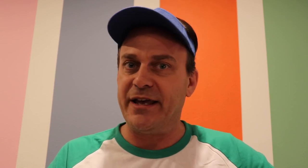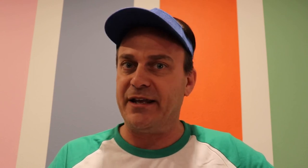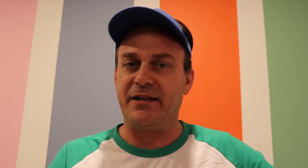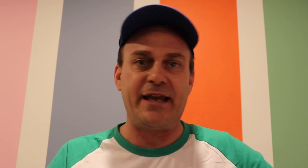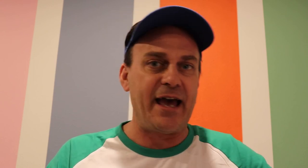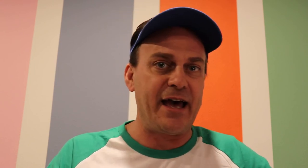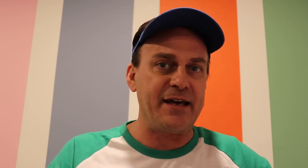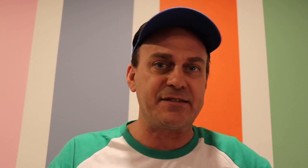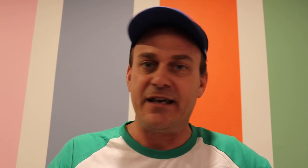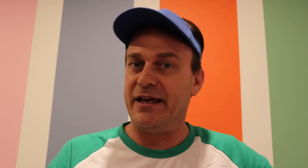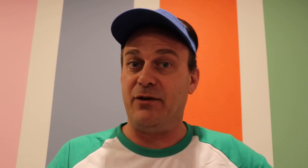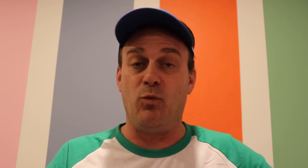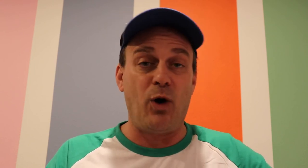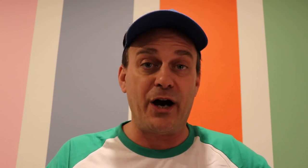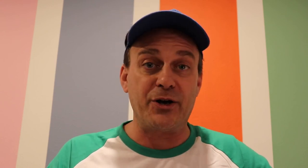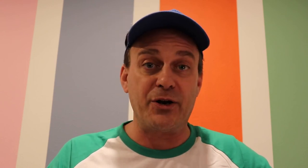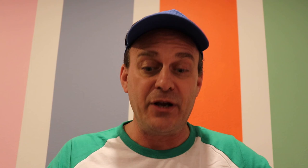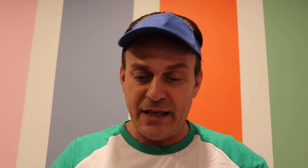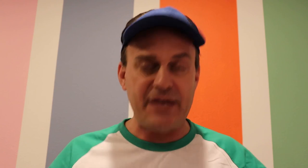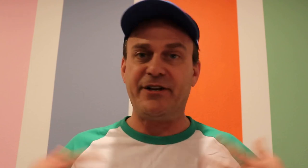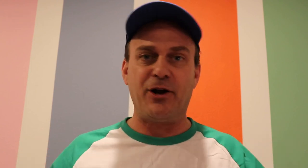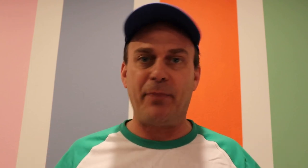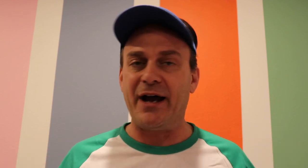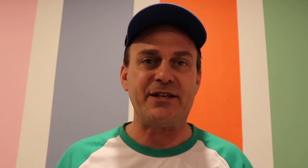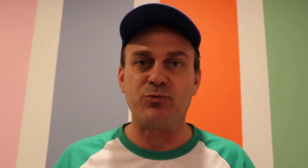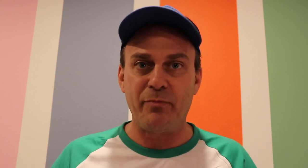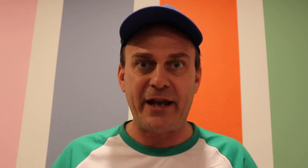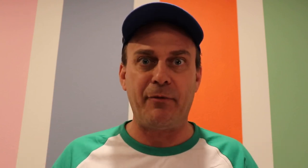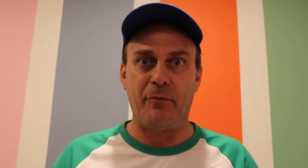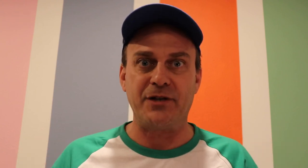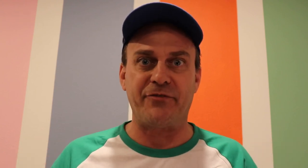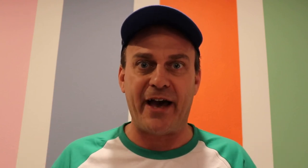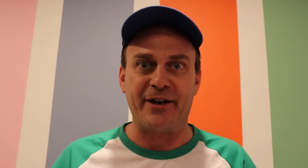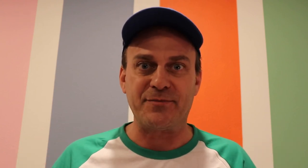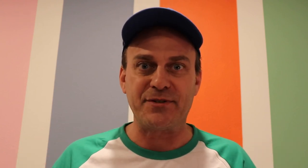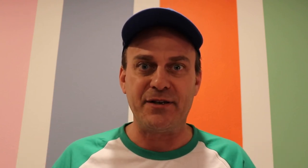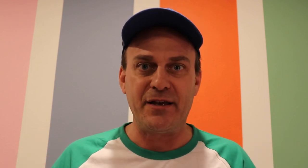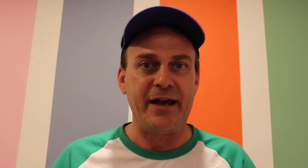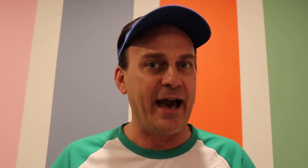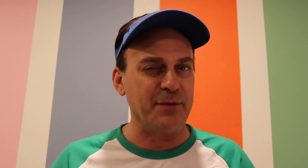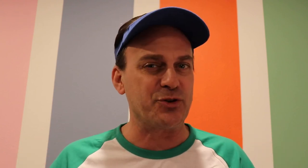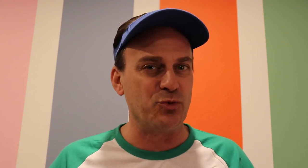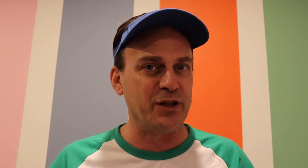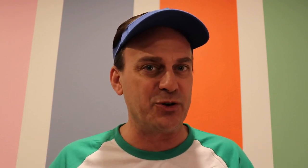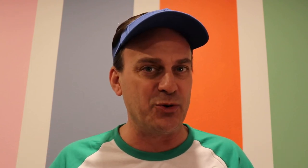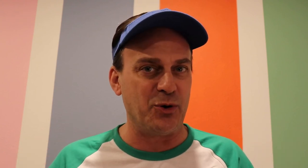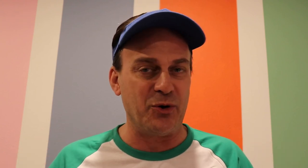in gas, in water, even in our bodies. We're made up of a bunch of atoms. Atoms are really cool,